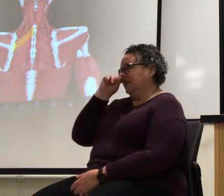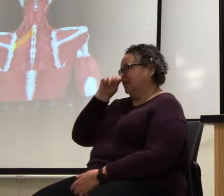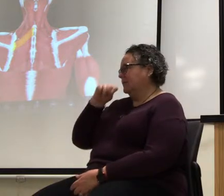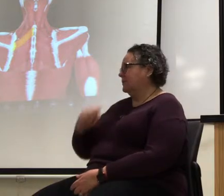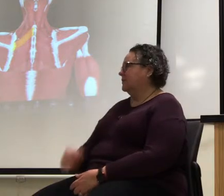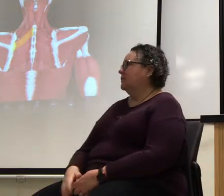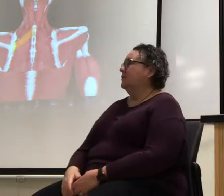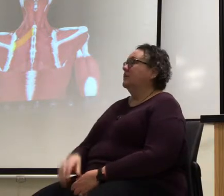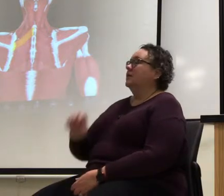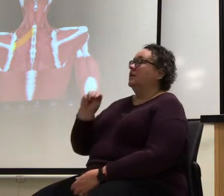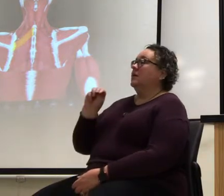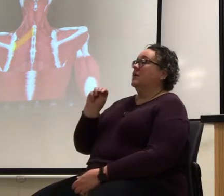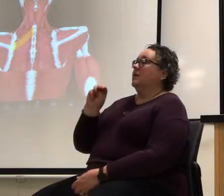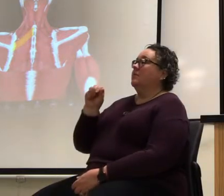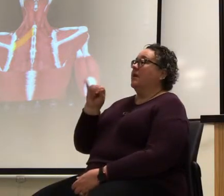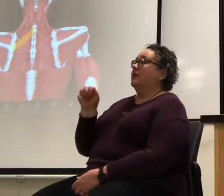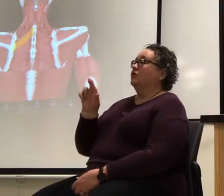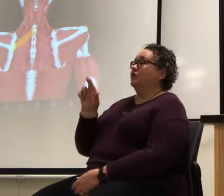The major